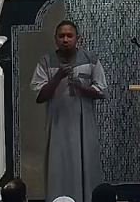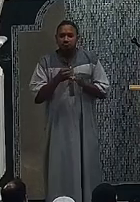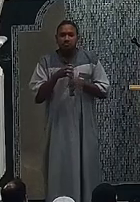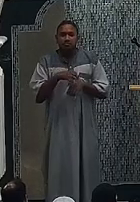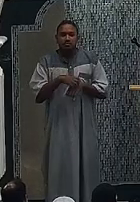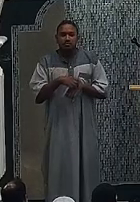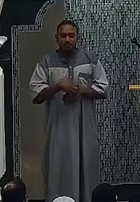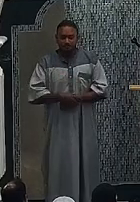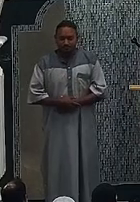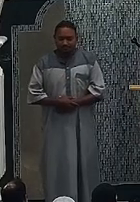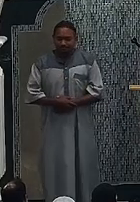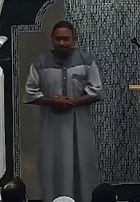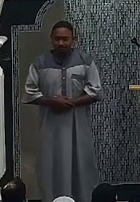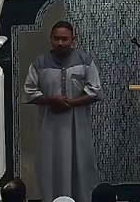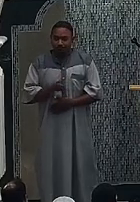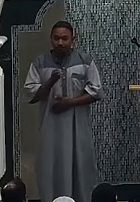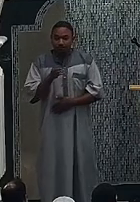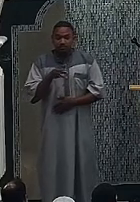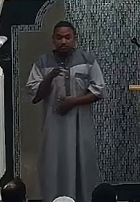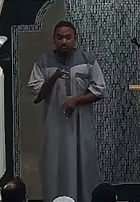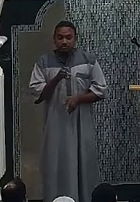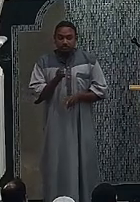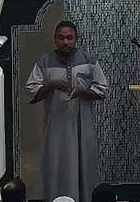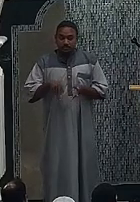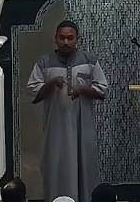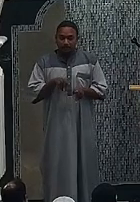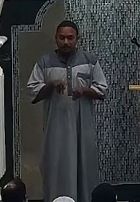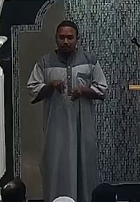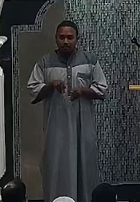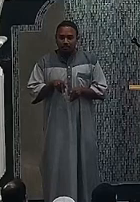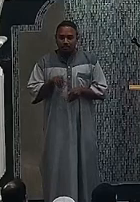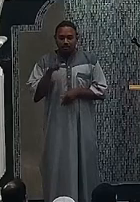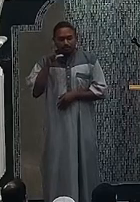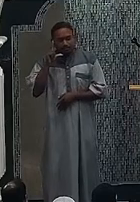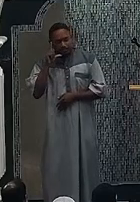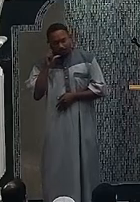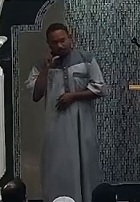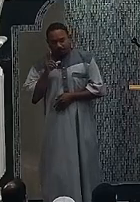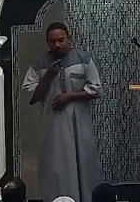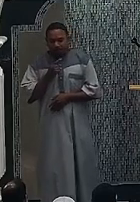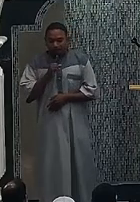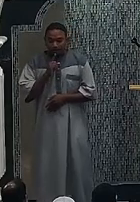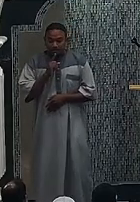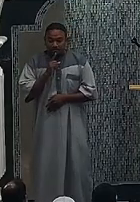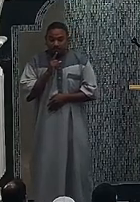can't remember. And unfortunately, they have to say, we don't know.